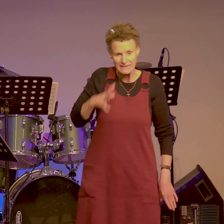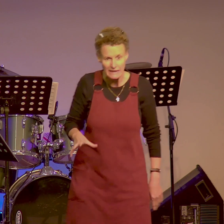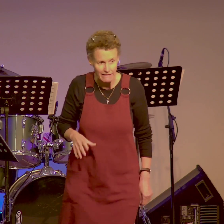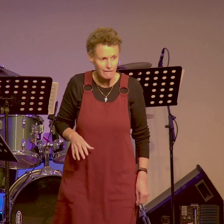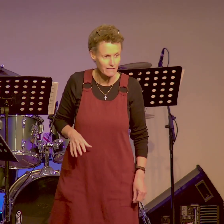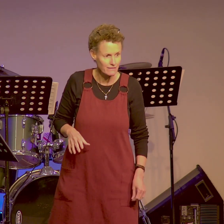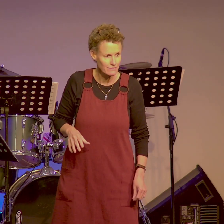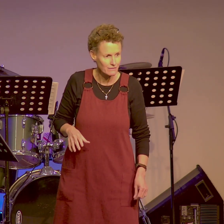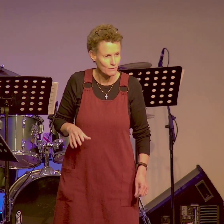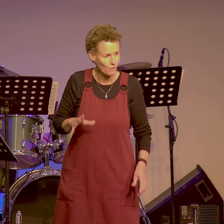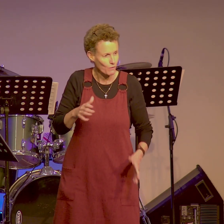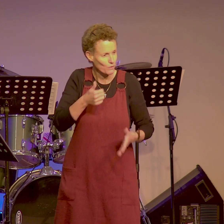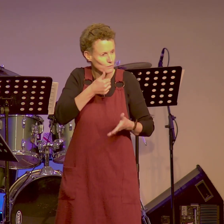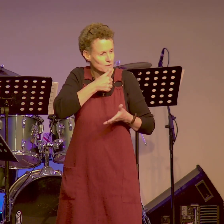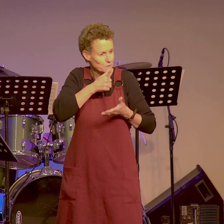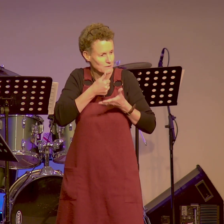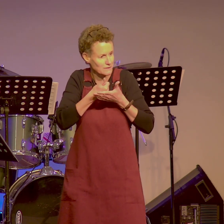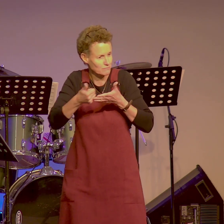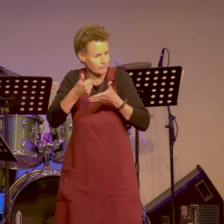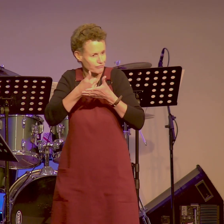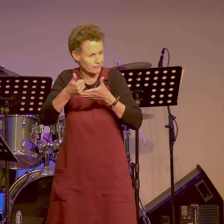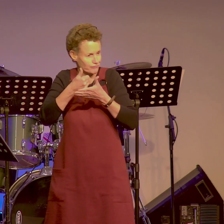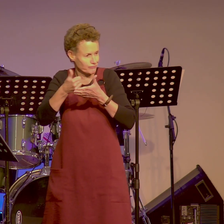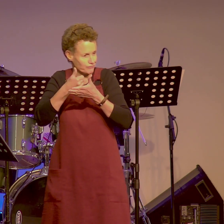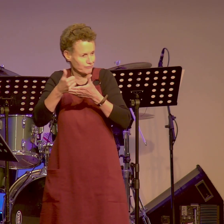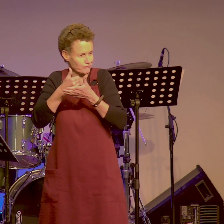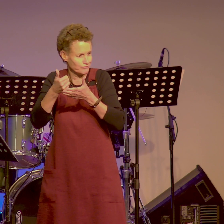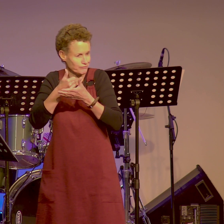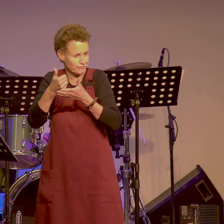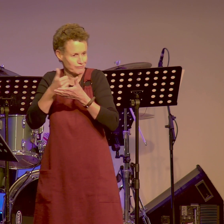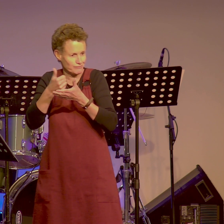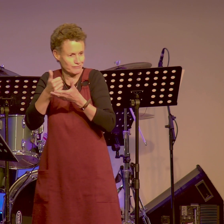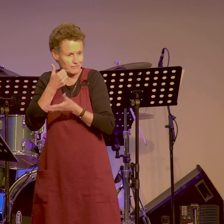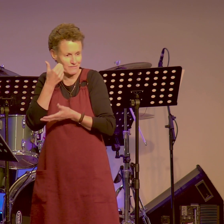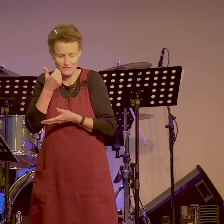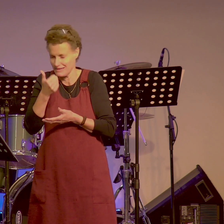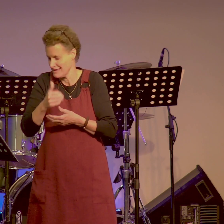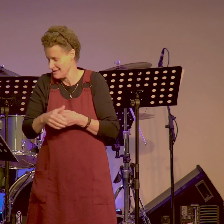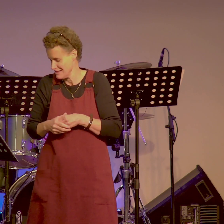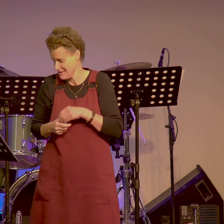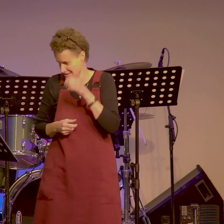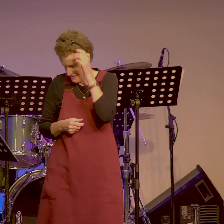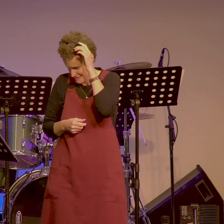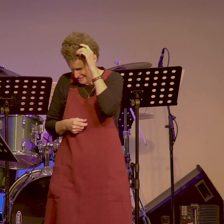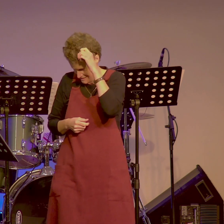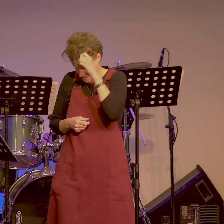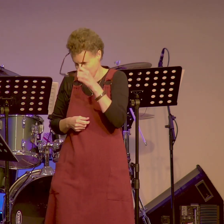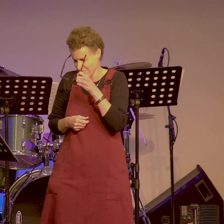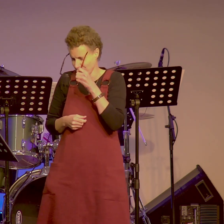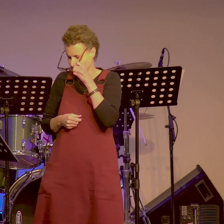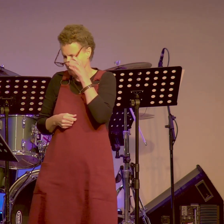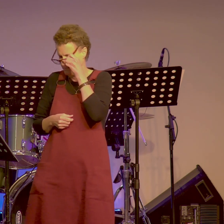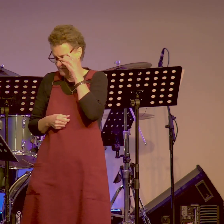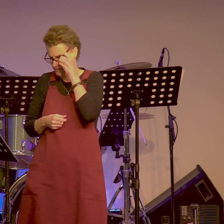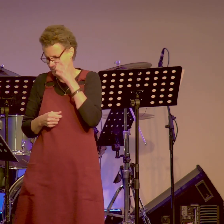Easter? Or do you take it out when you need it, when you've got a problem? Or do we read them regularly? Do we read them every